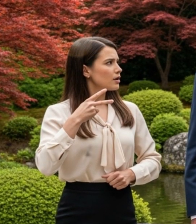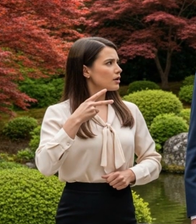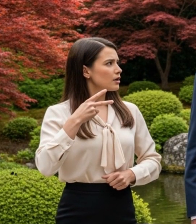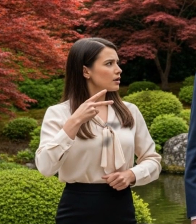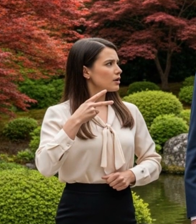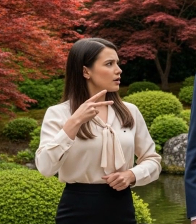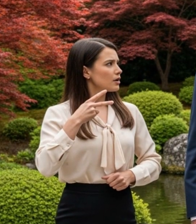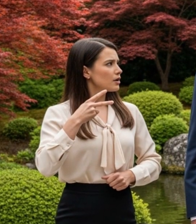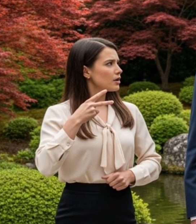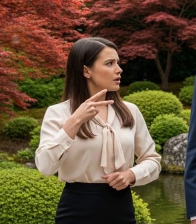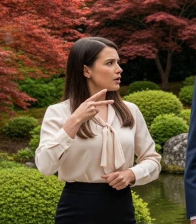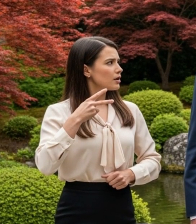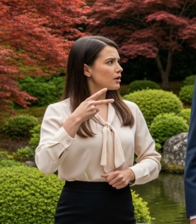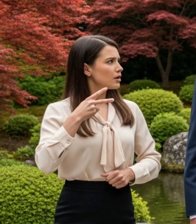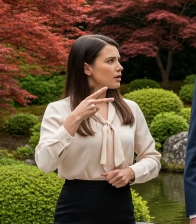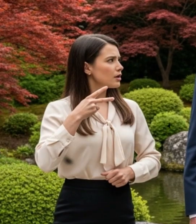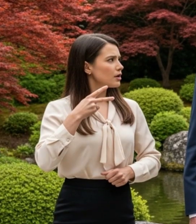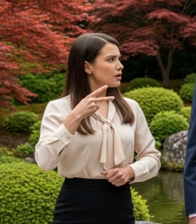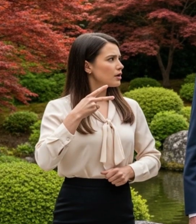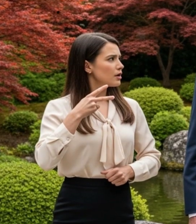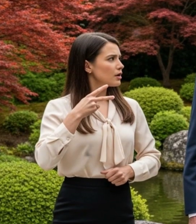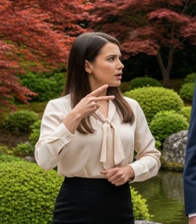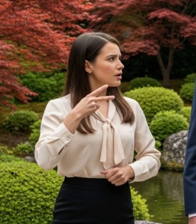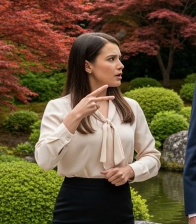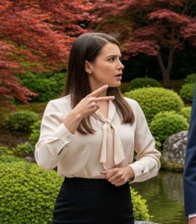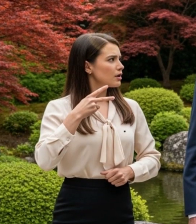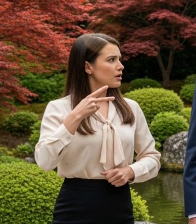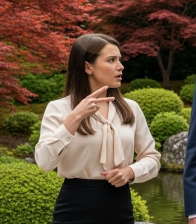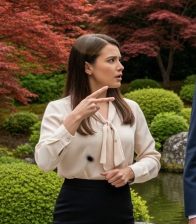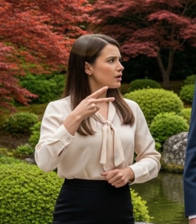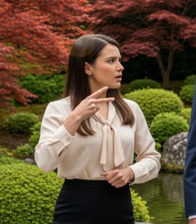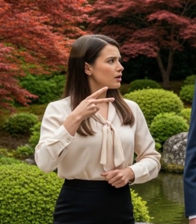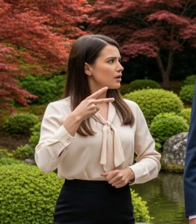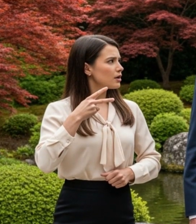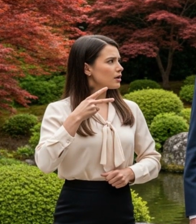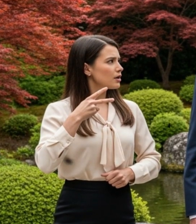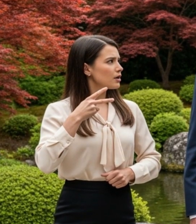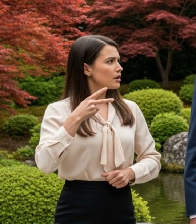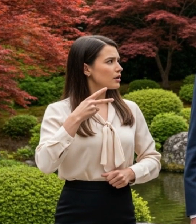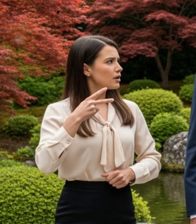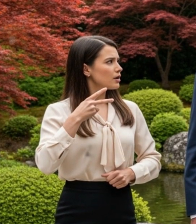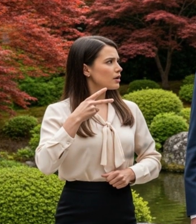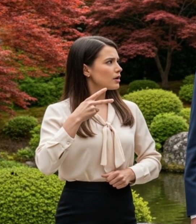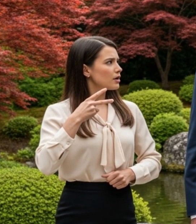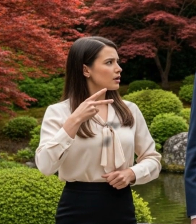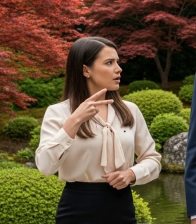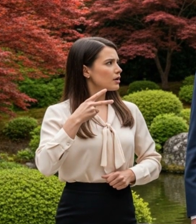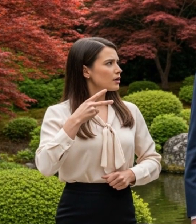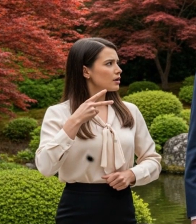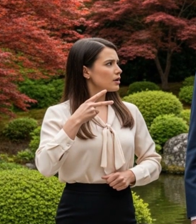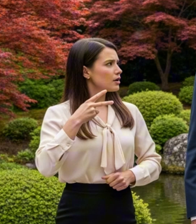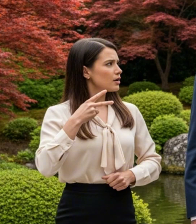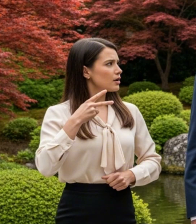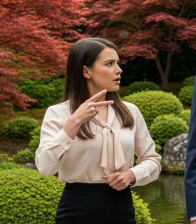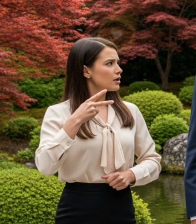therapists. He wanted to rewire me. Julian's signing became sharp. He never learned to